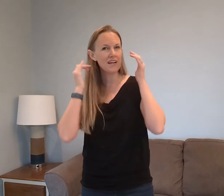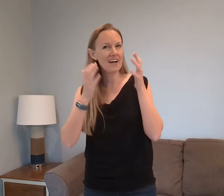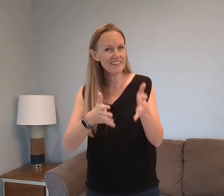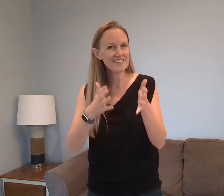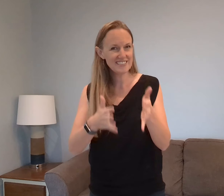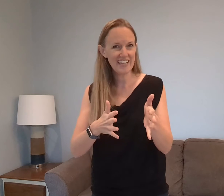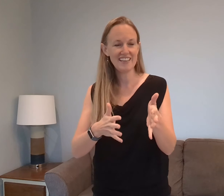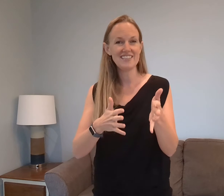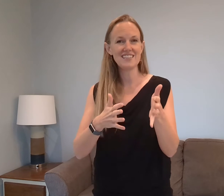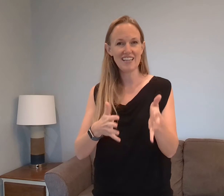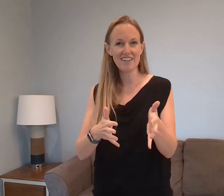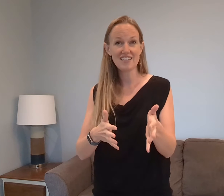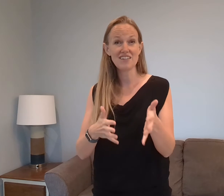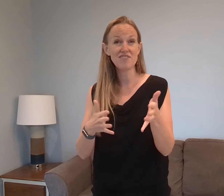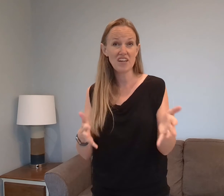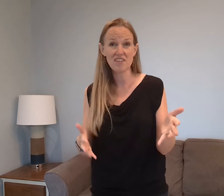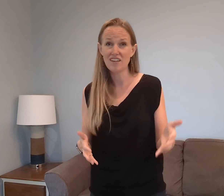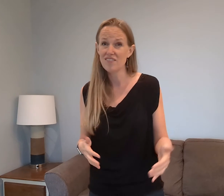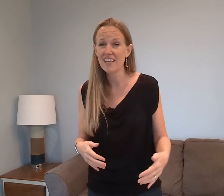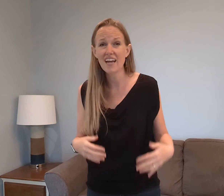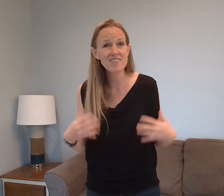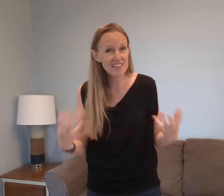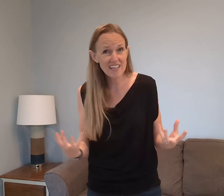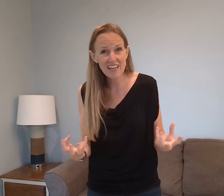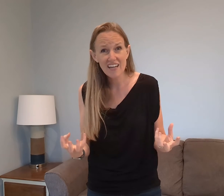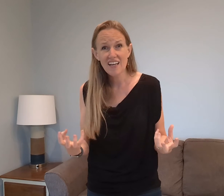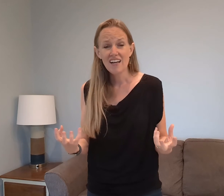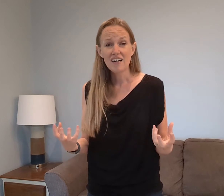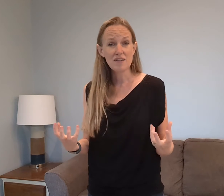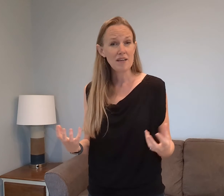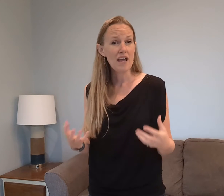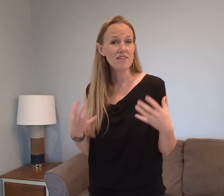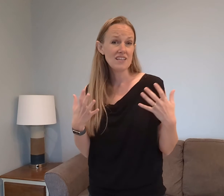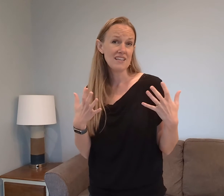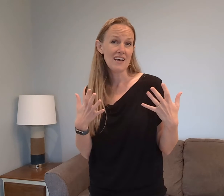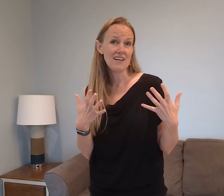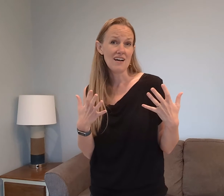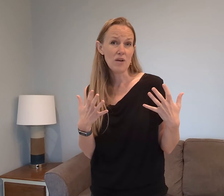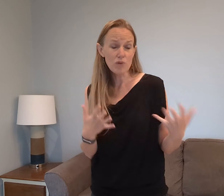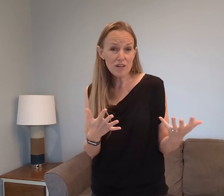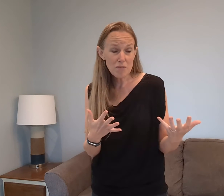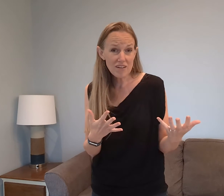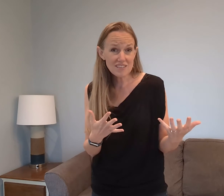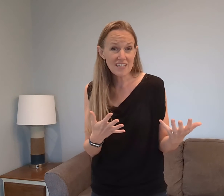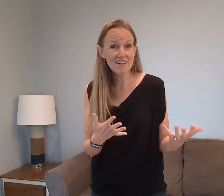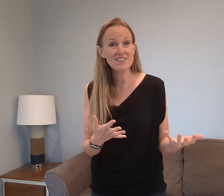I understand these lyrics are figurative, like everything that I worry about, and